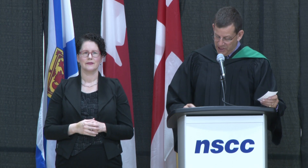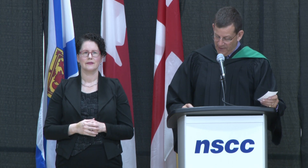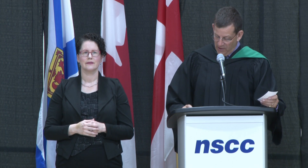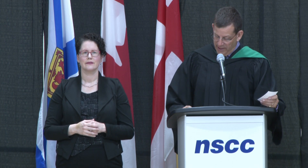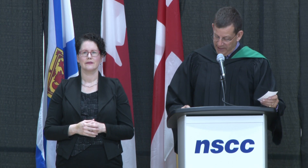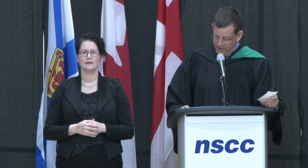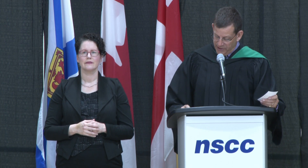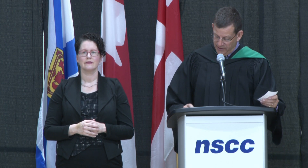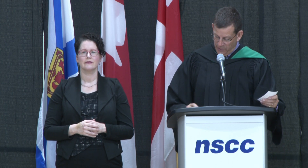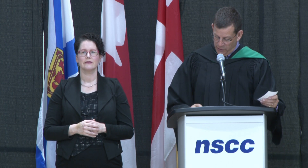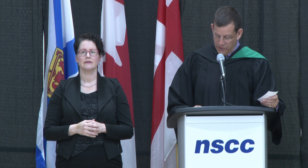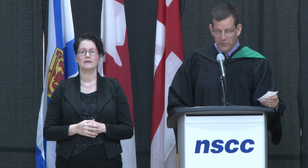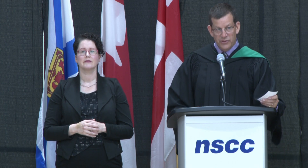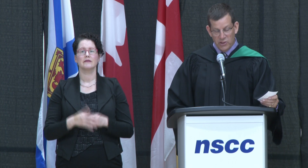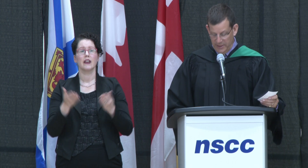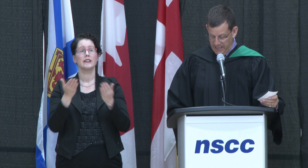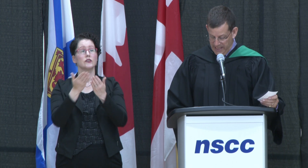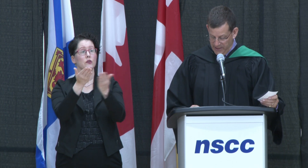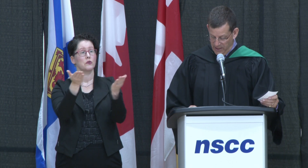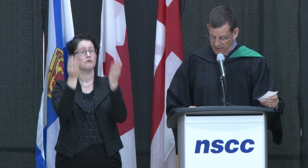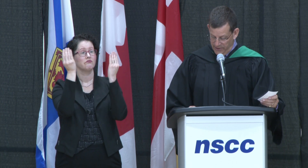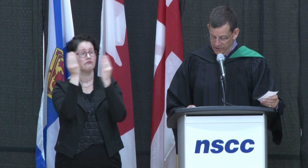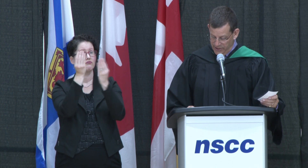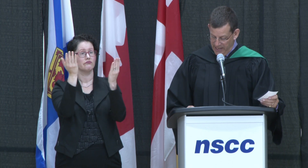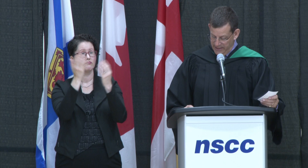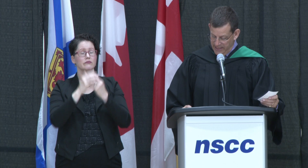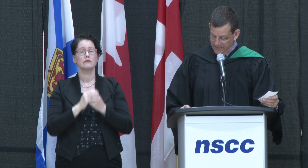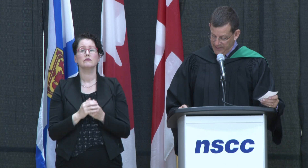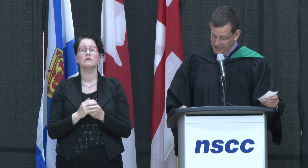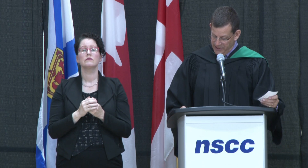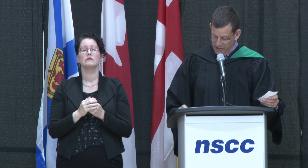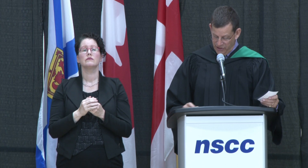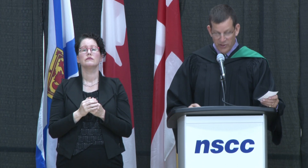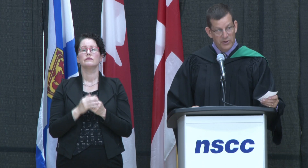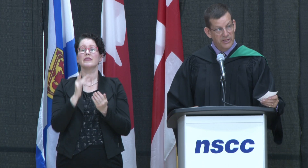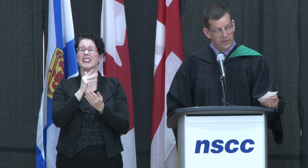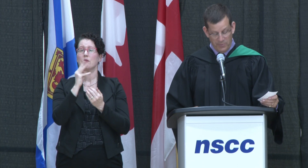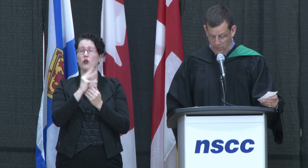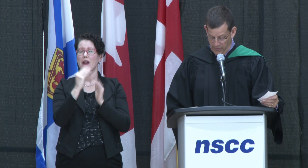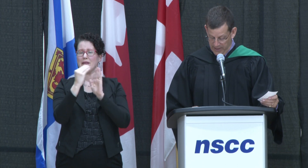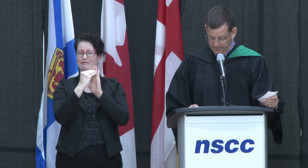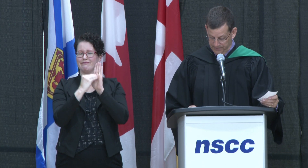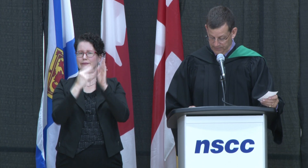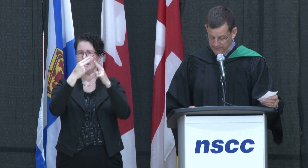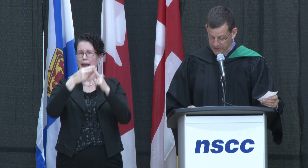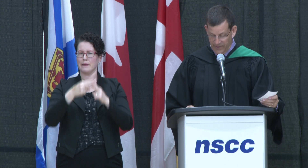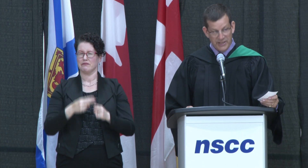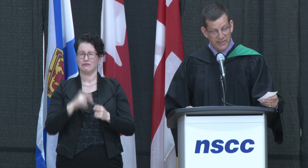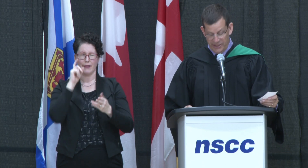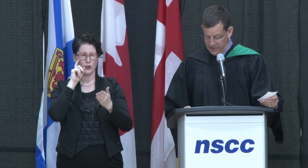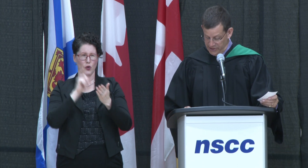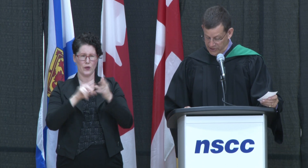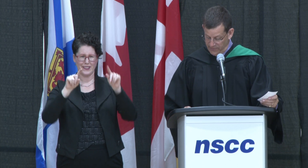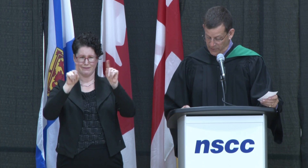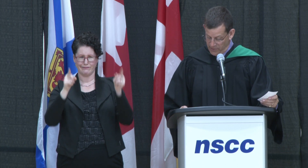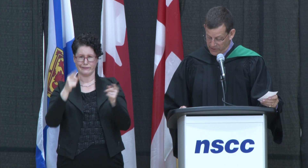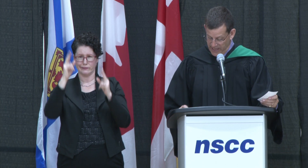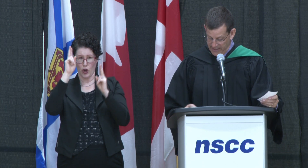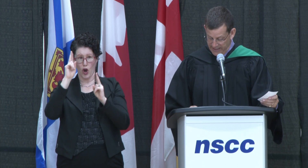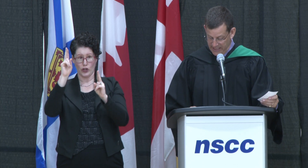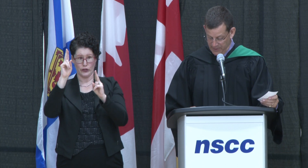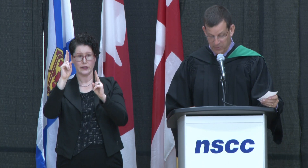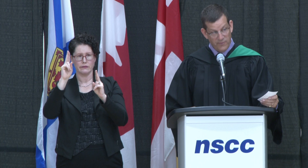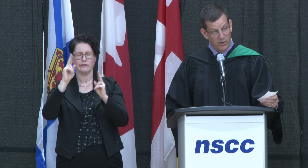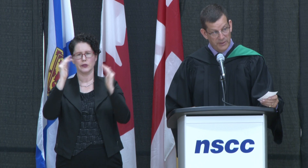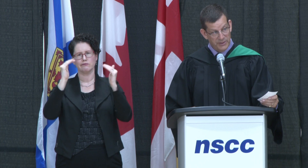For the information of our audience, those students who attained honors standing have the designation noted in their program. Congratulations for your